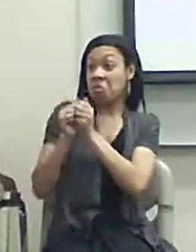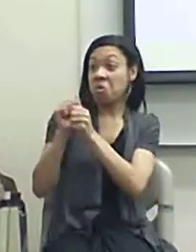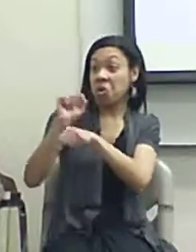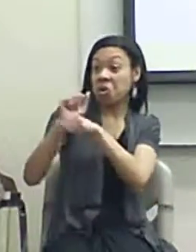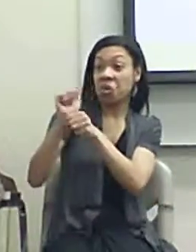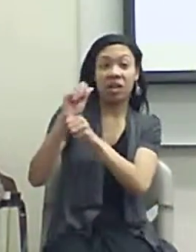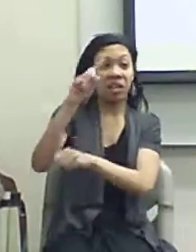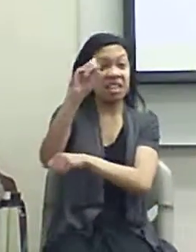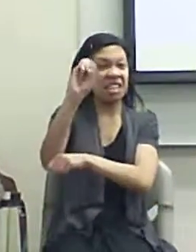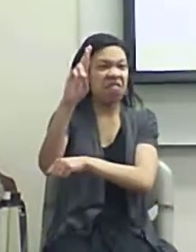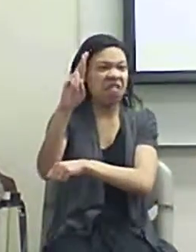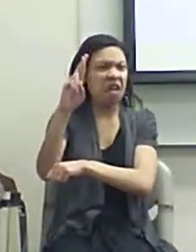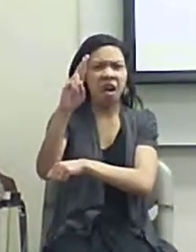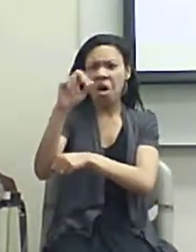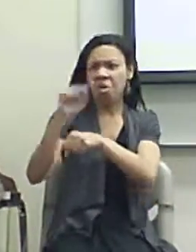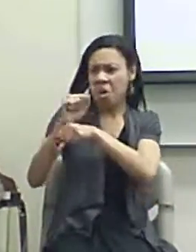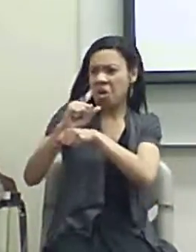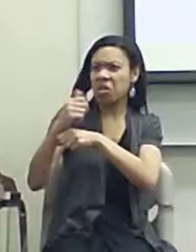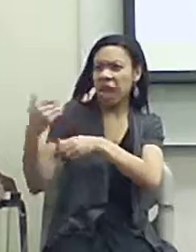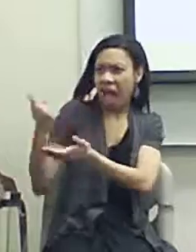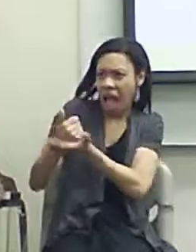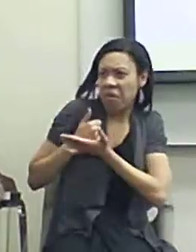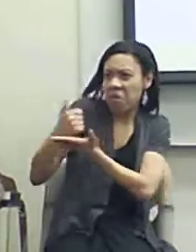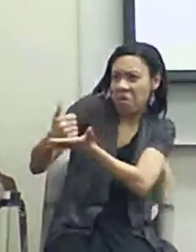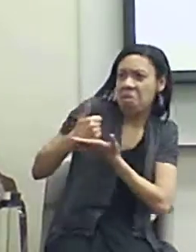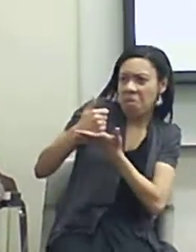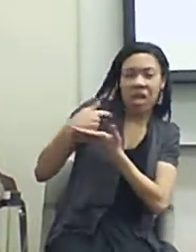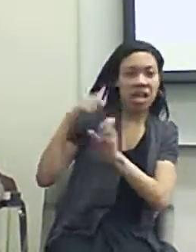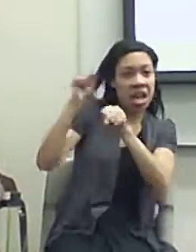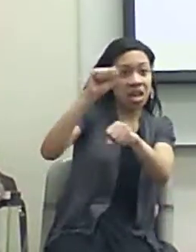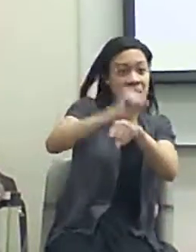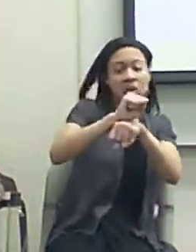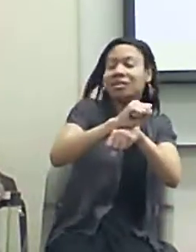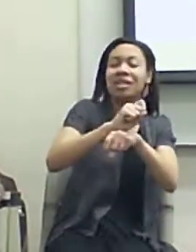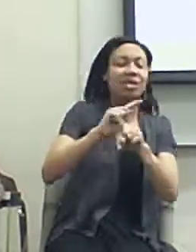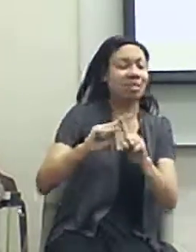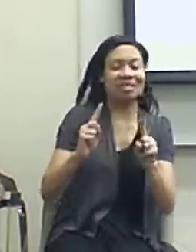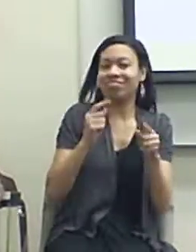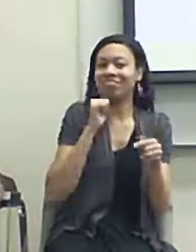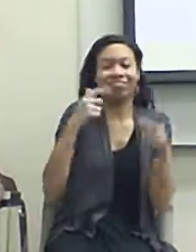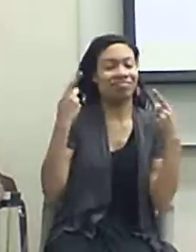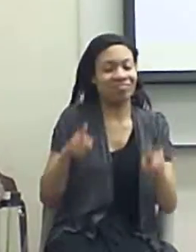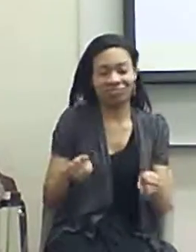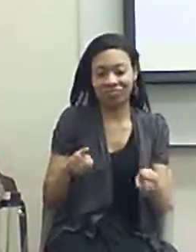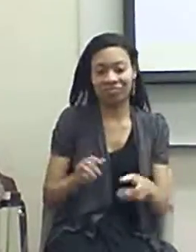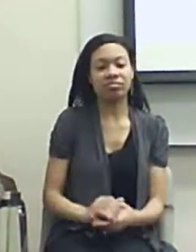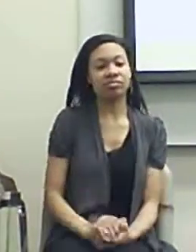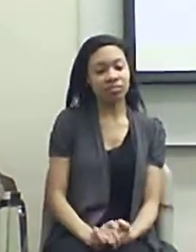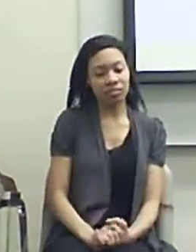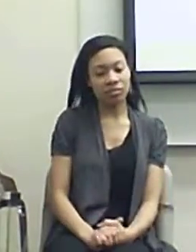and we'll get everything all set up, and then she'll send us back into it. And I don't know if they